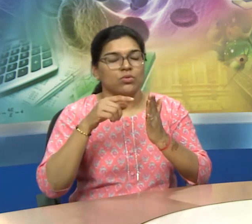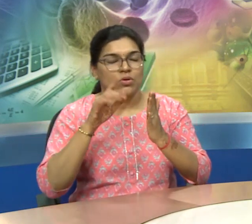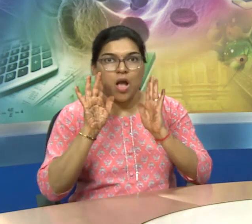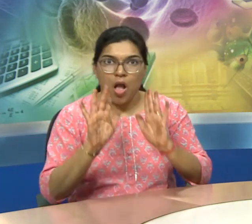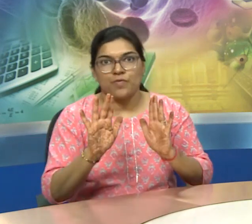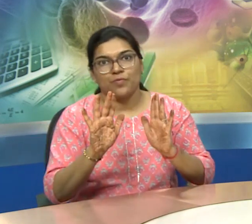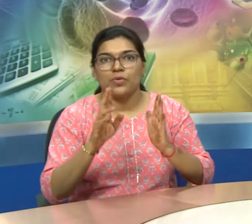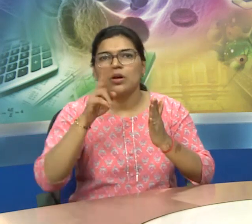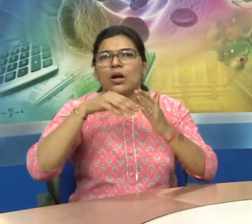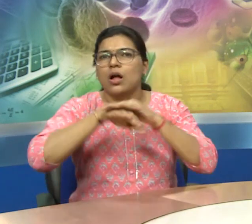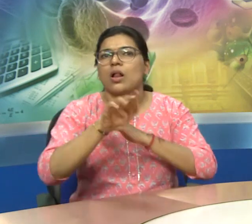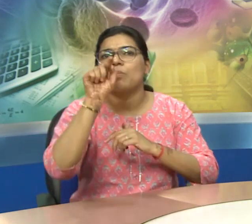technical library.